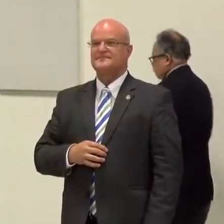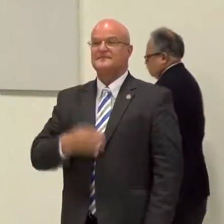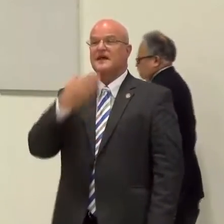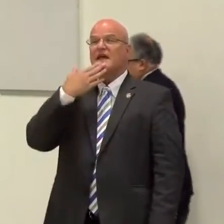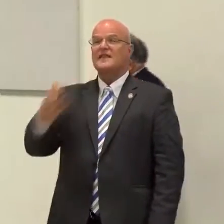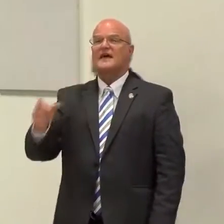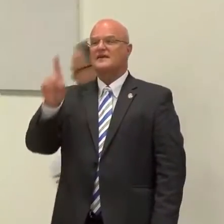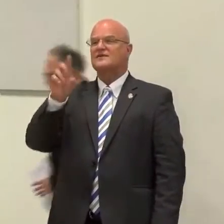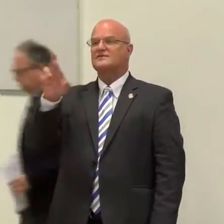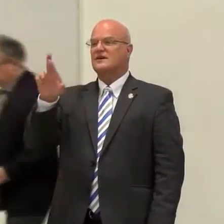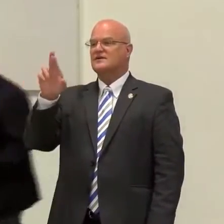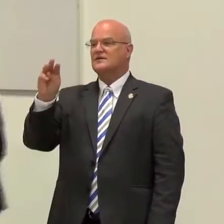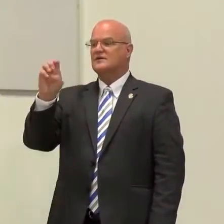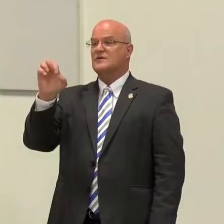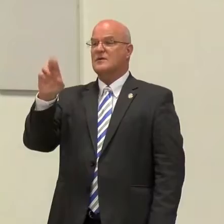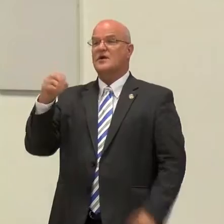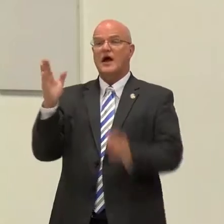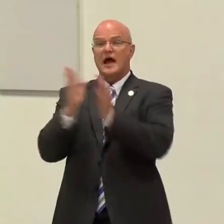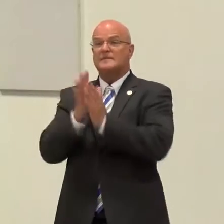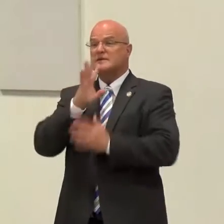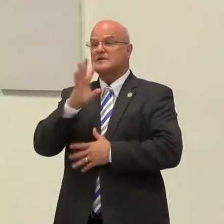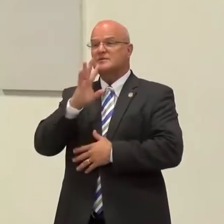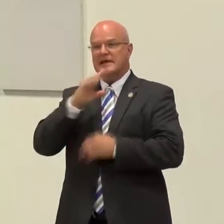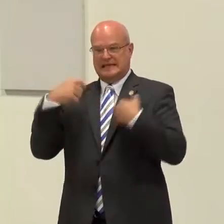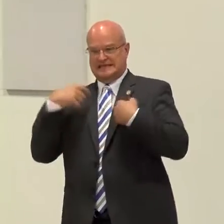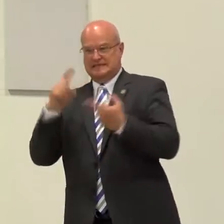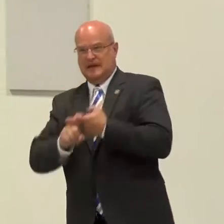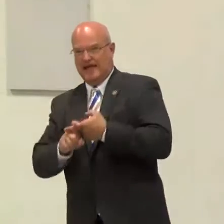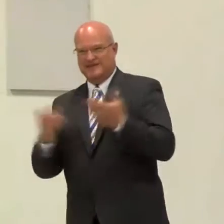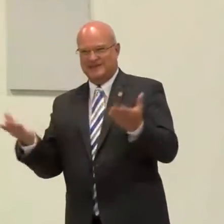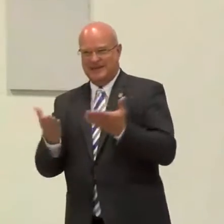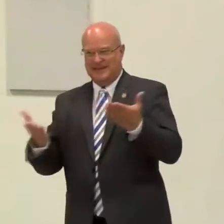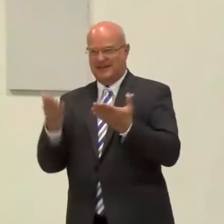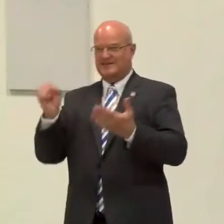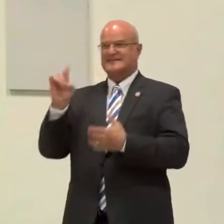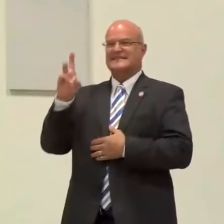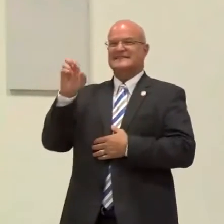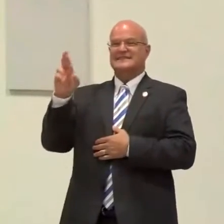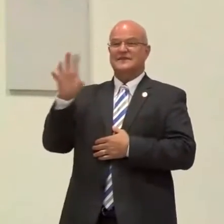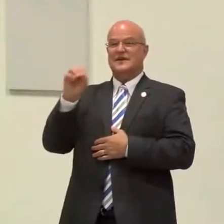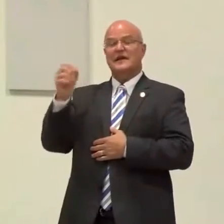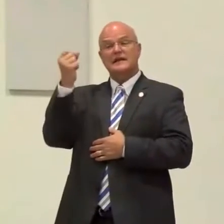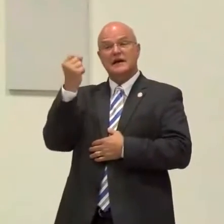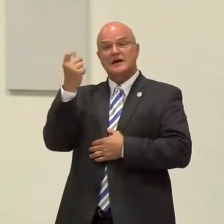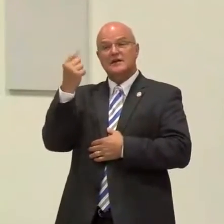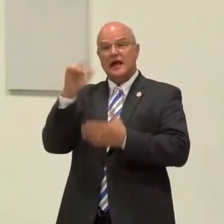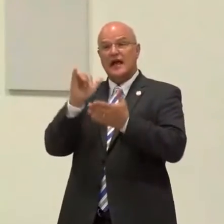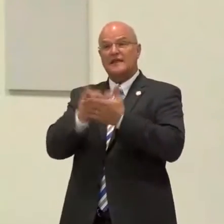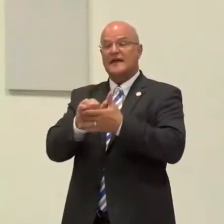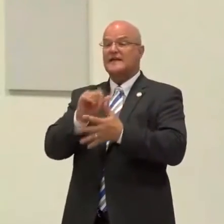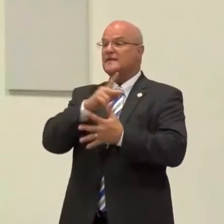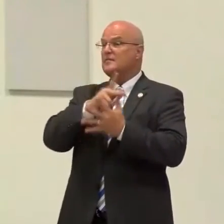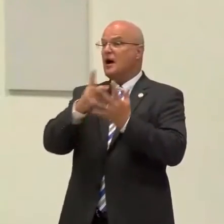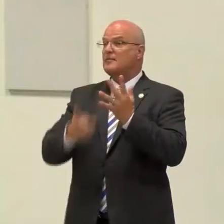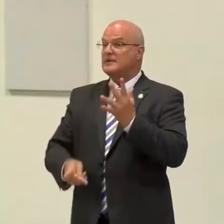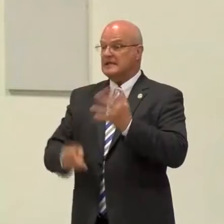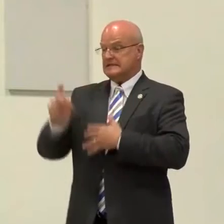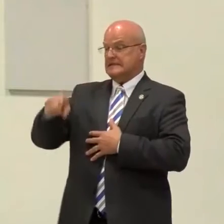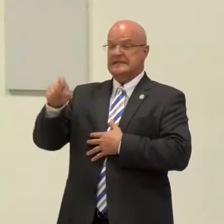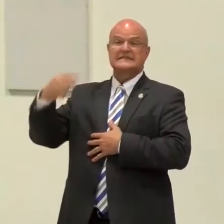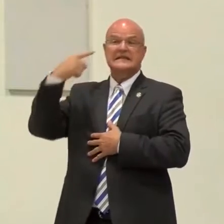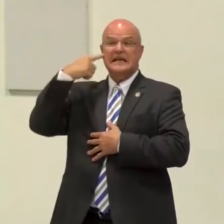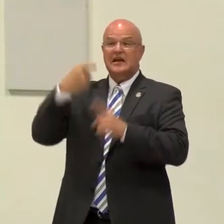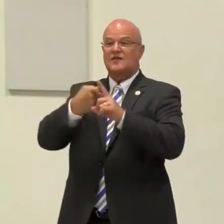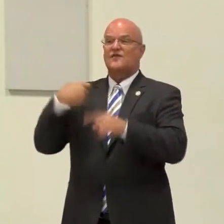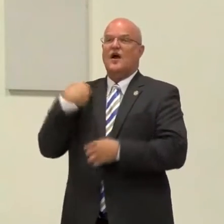Thank you, Dr. Romero, and I did ask him to speak in Spanish while we're here in Sevier County, understanding that there's a population that needs to